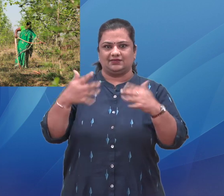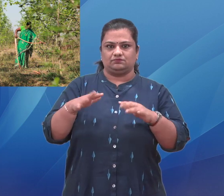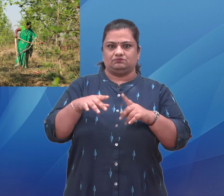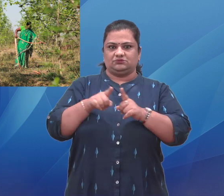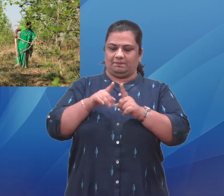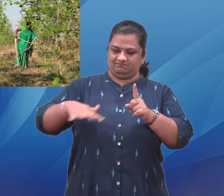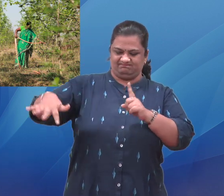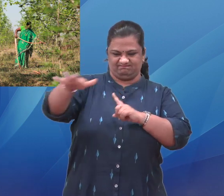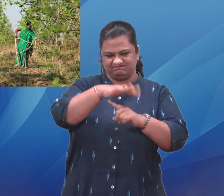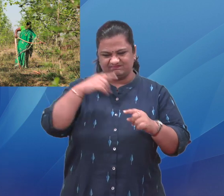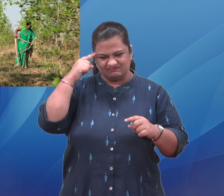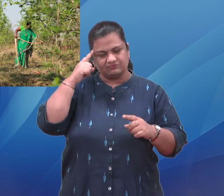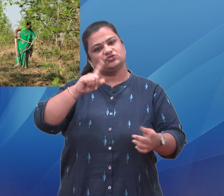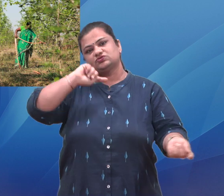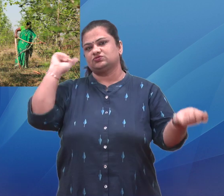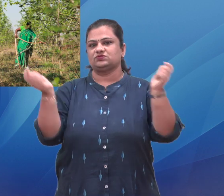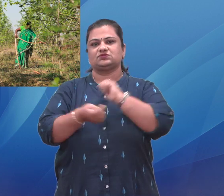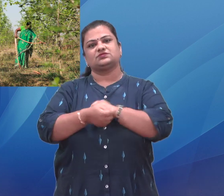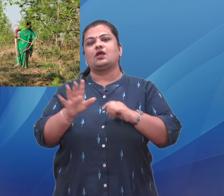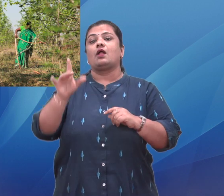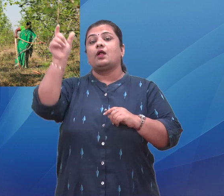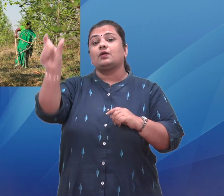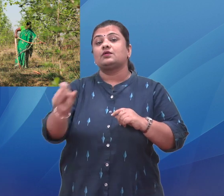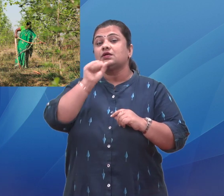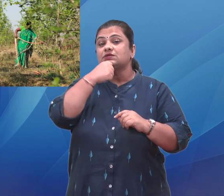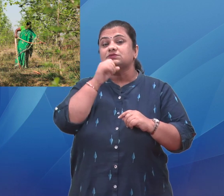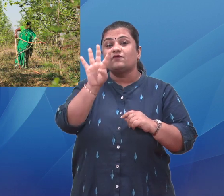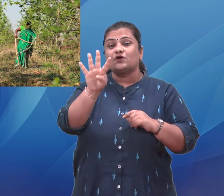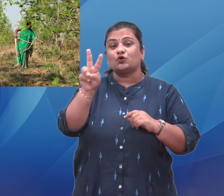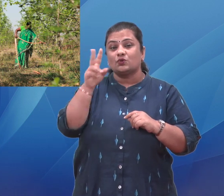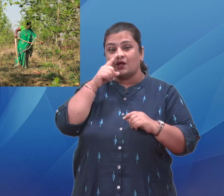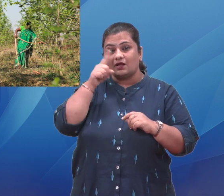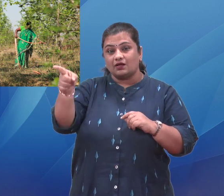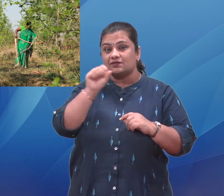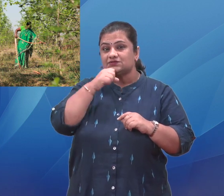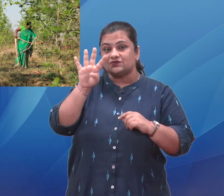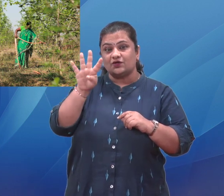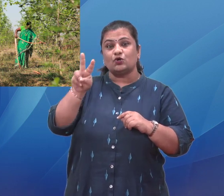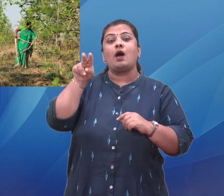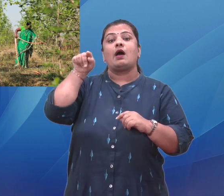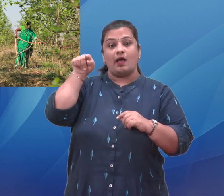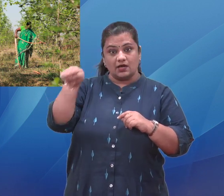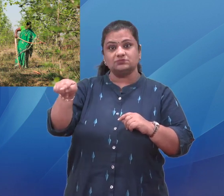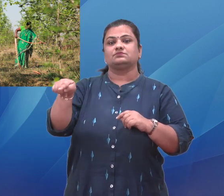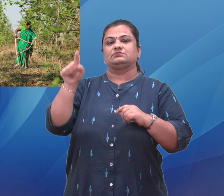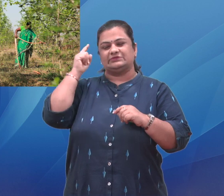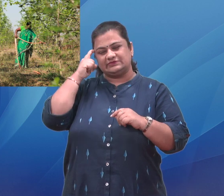2 years. Bunai is a mining affected region. The forest division received funds to raise a small forest on